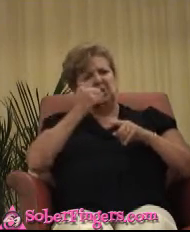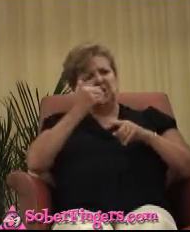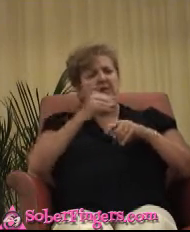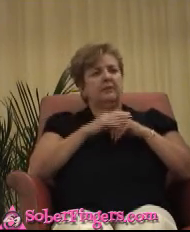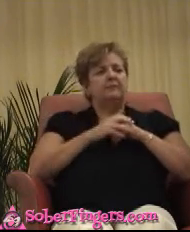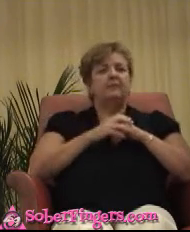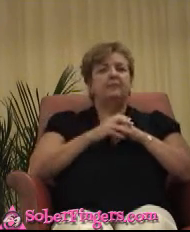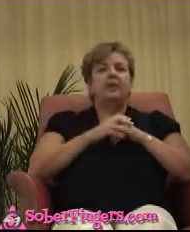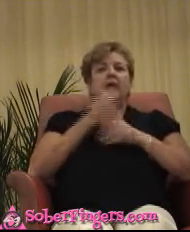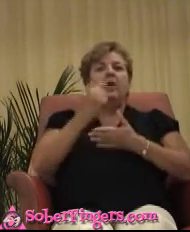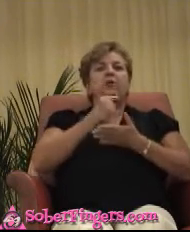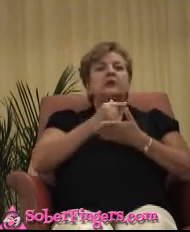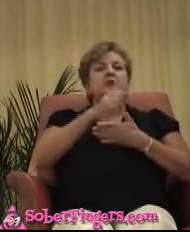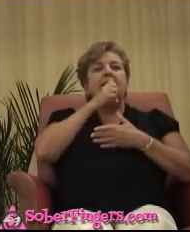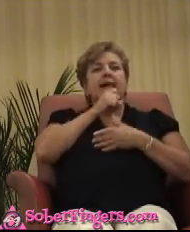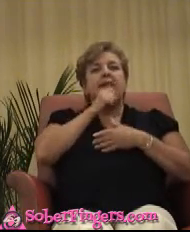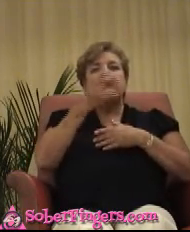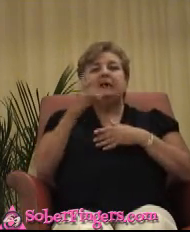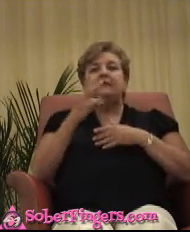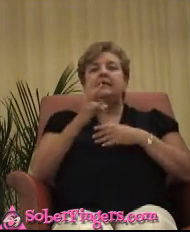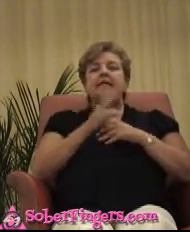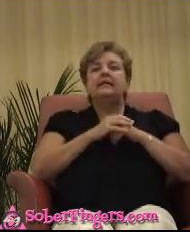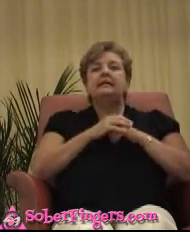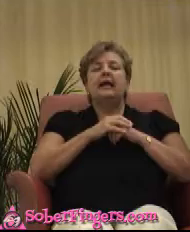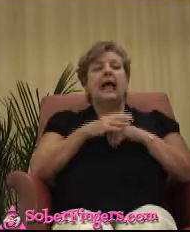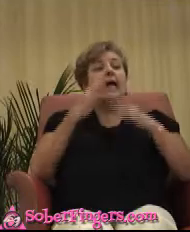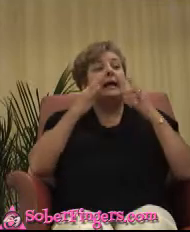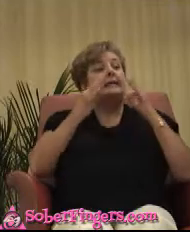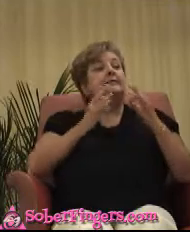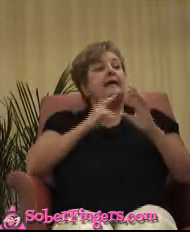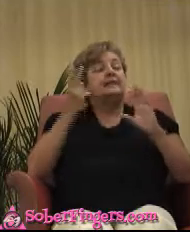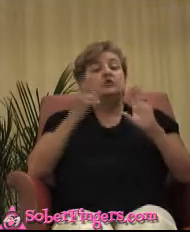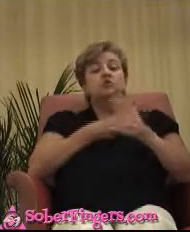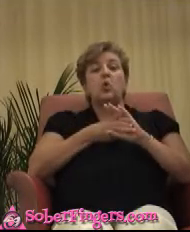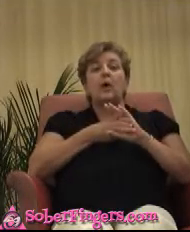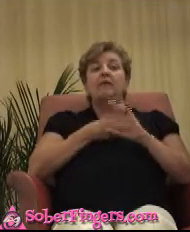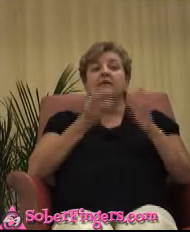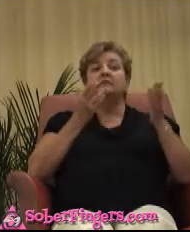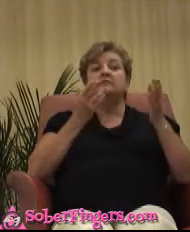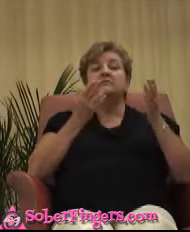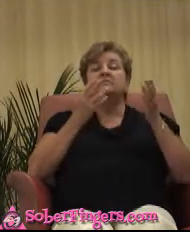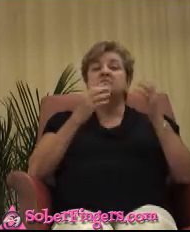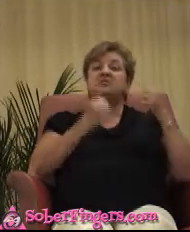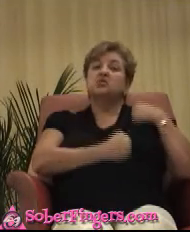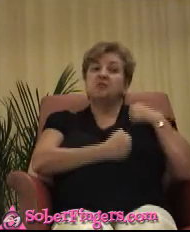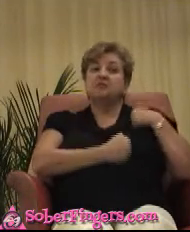Graduated when I was 17, and had decided to join the service. Now, I wasn't drinking a whole lot at this point in time.